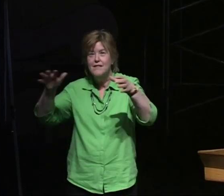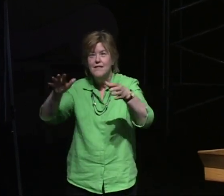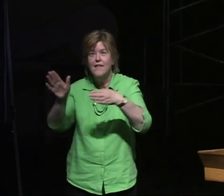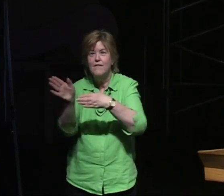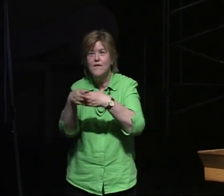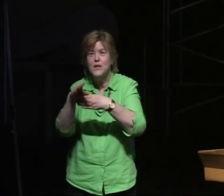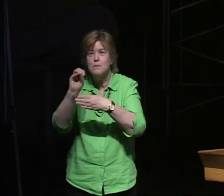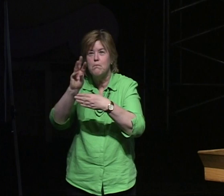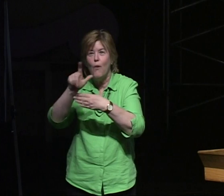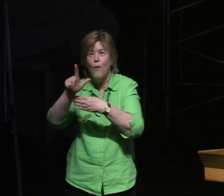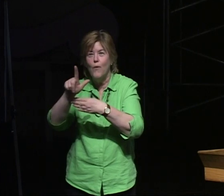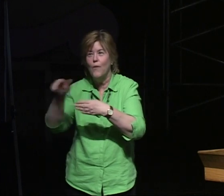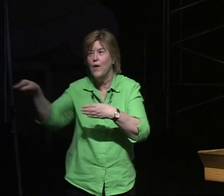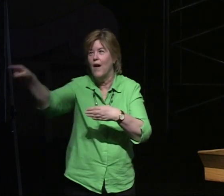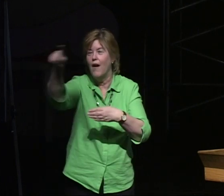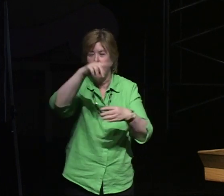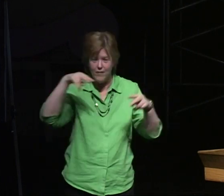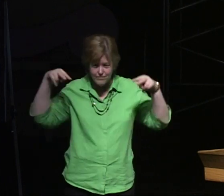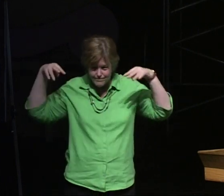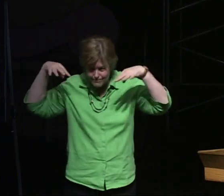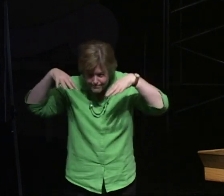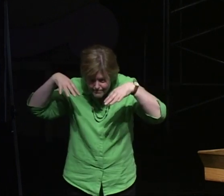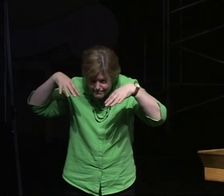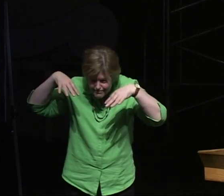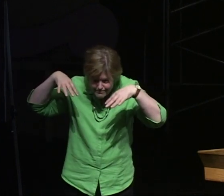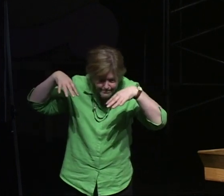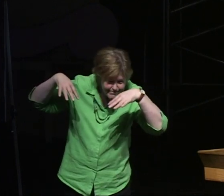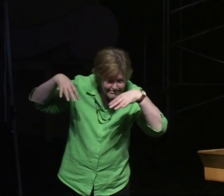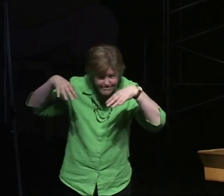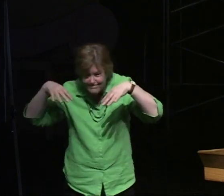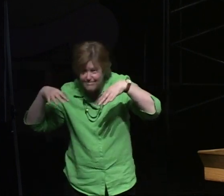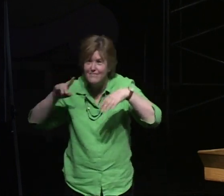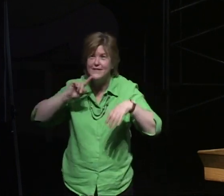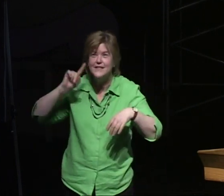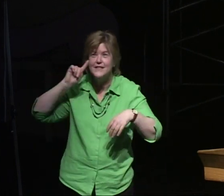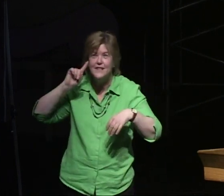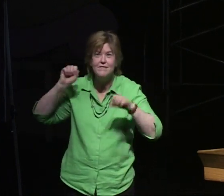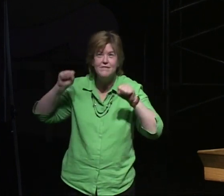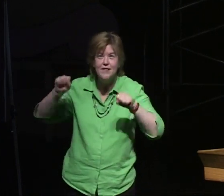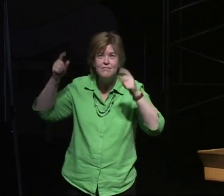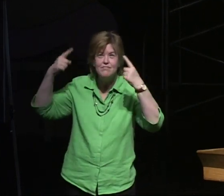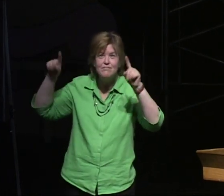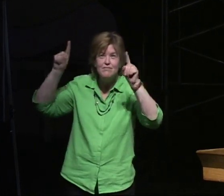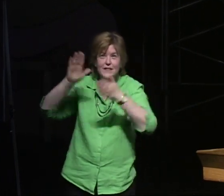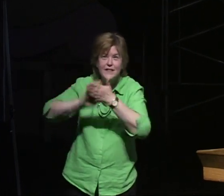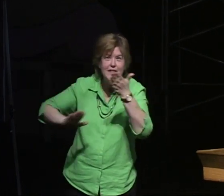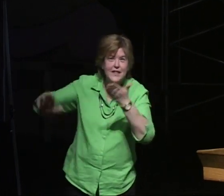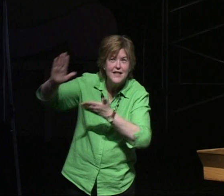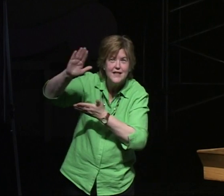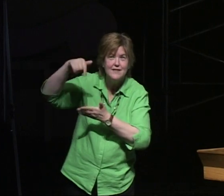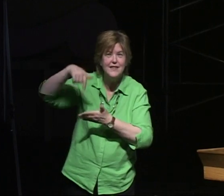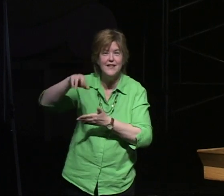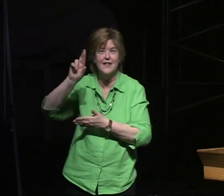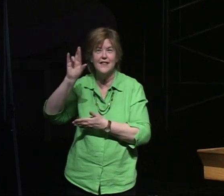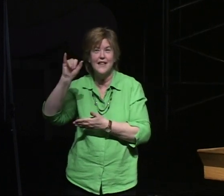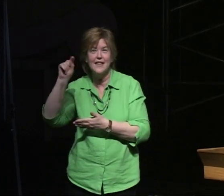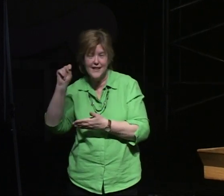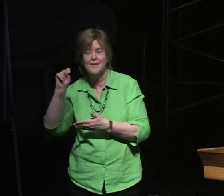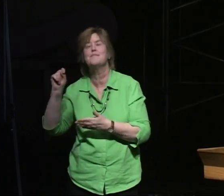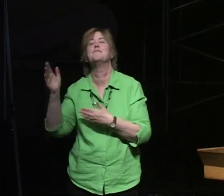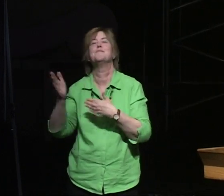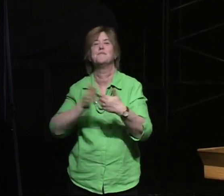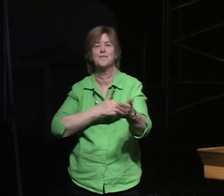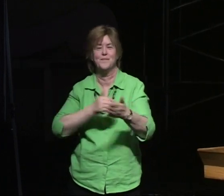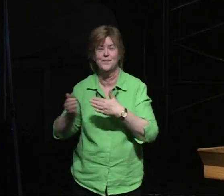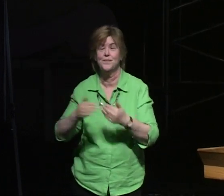in 1968 when it was opened, and the whole place was a giant fishbowl. The whole of the world had its eyes on NTID to watch and see what